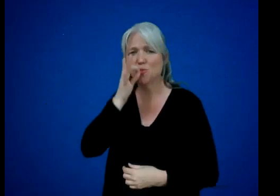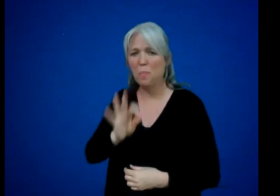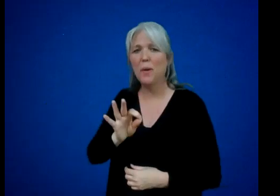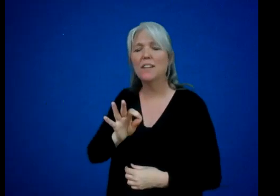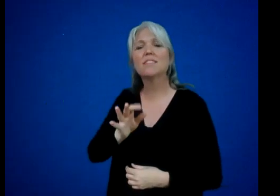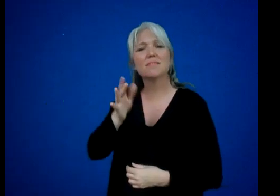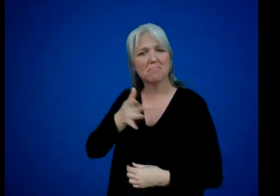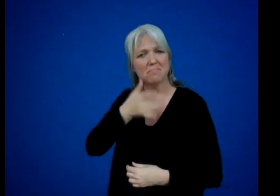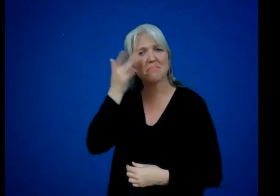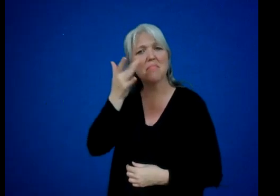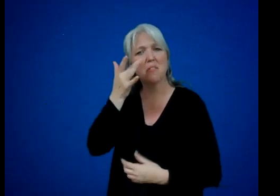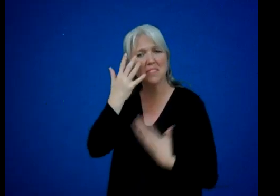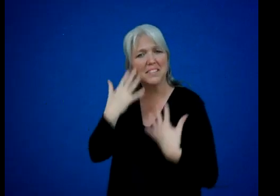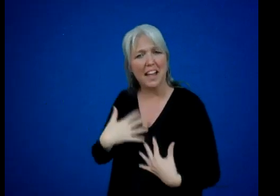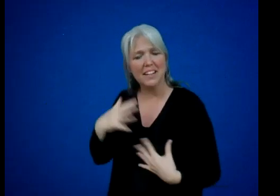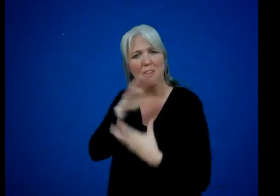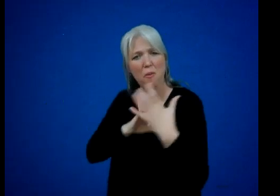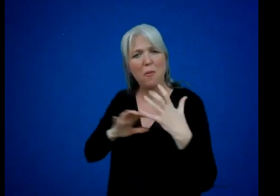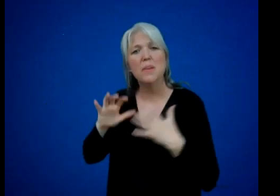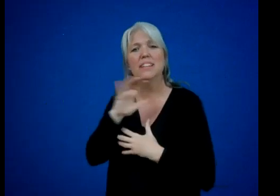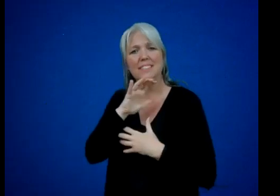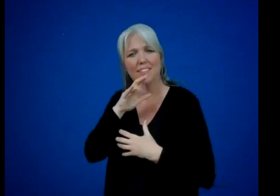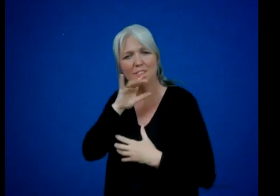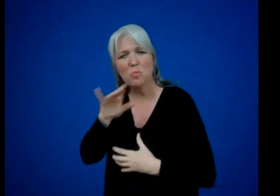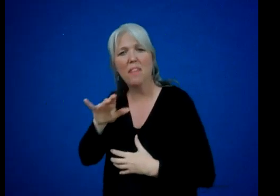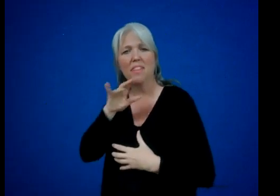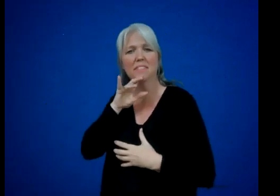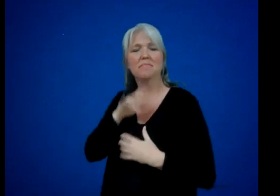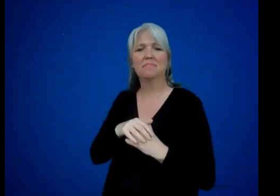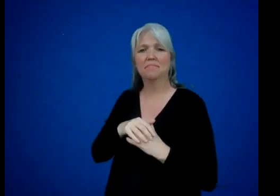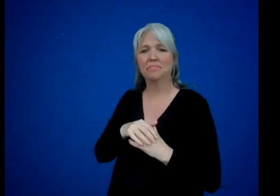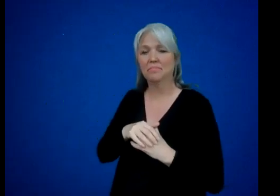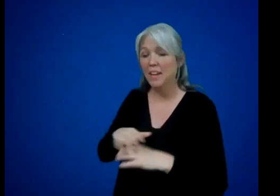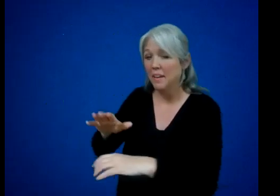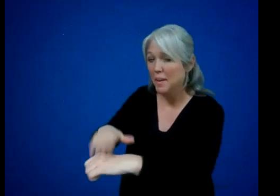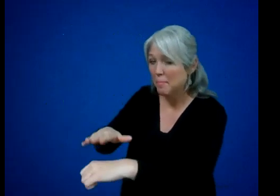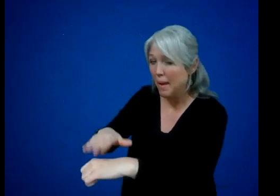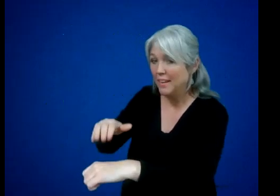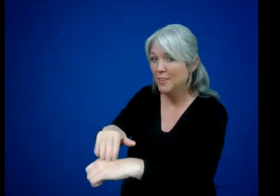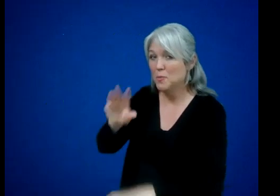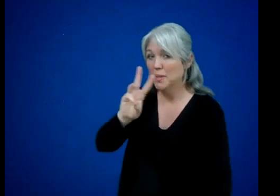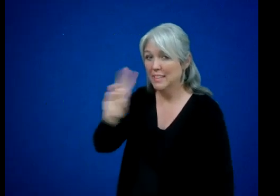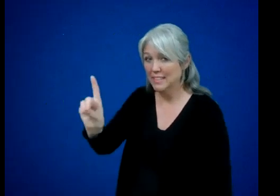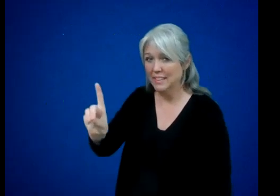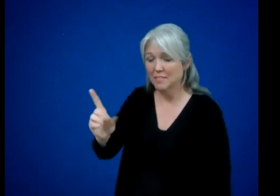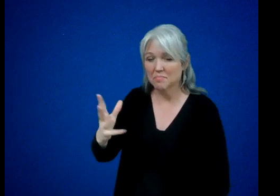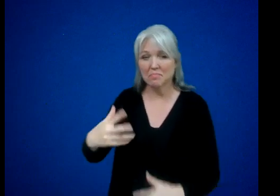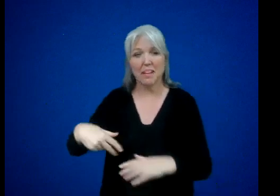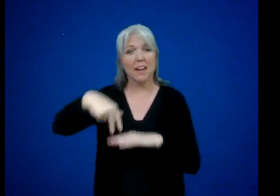the sadness all mixed together on his breath. He patted Winn-Dixie on the head and got up and turned off the light and closed